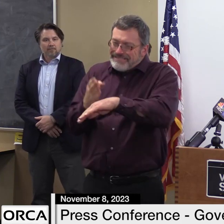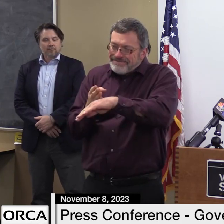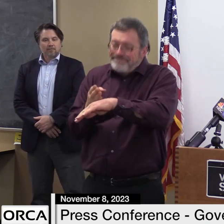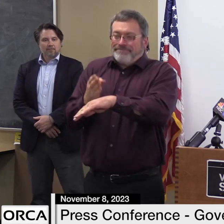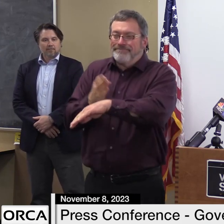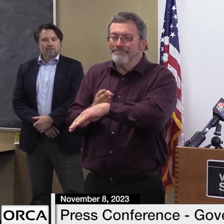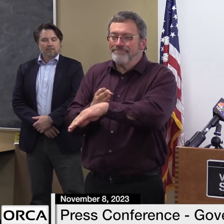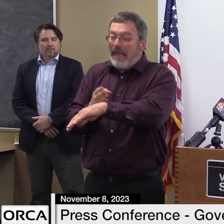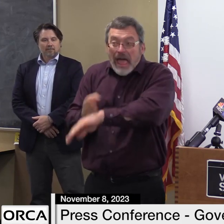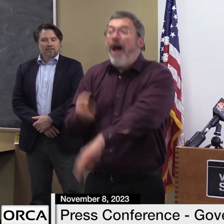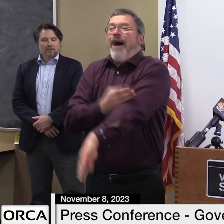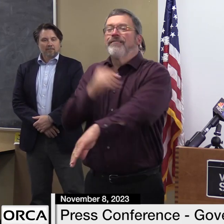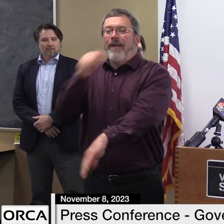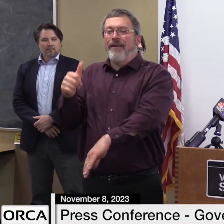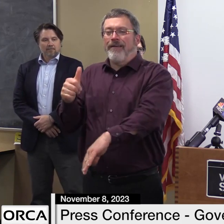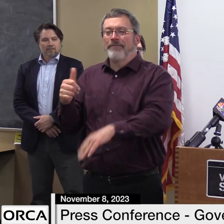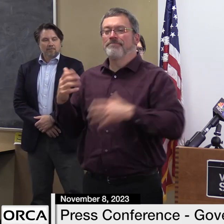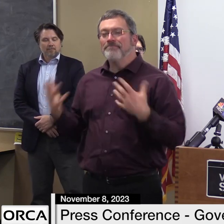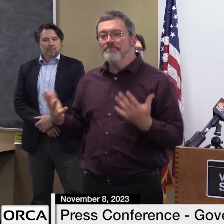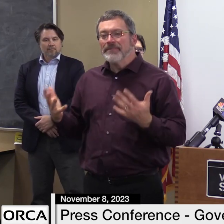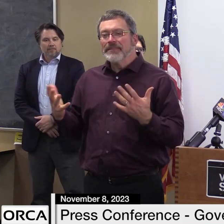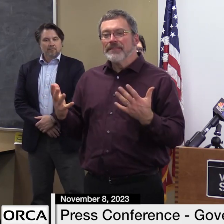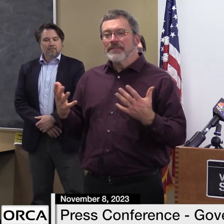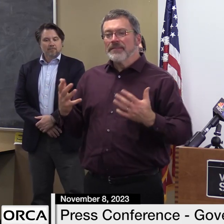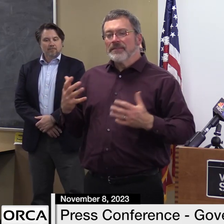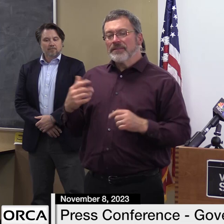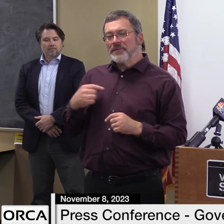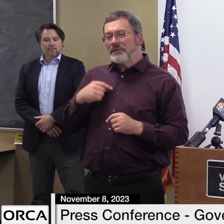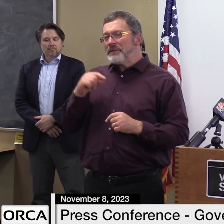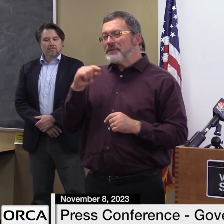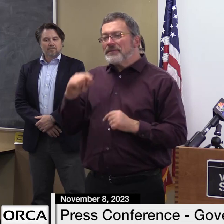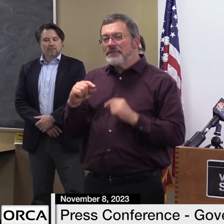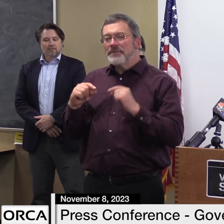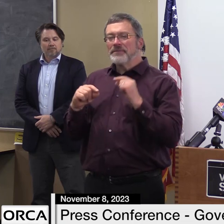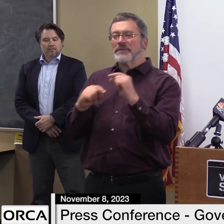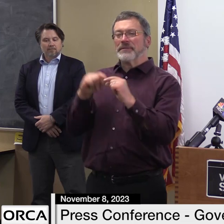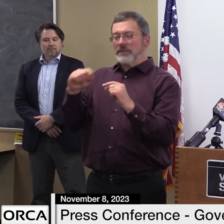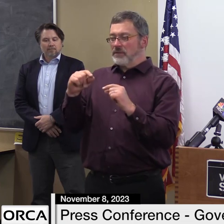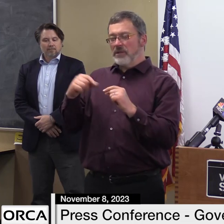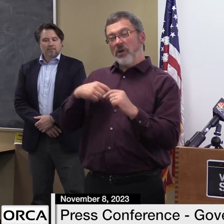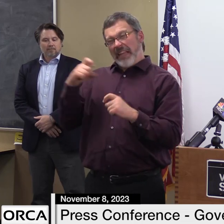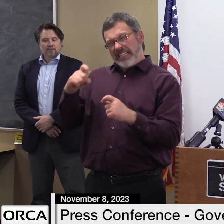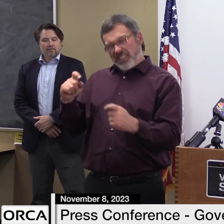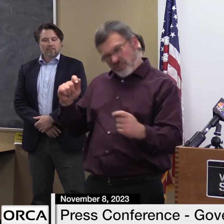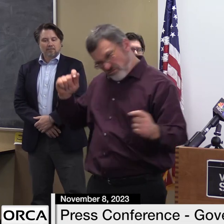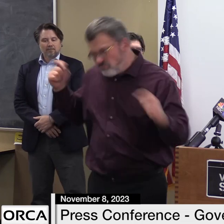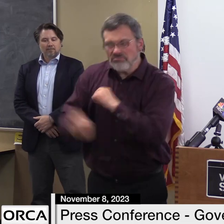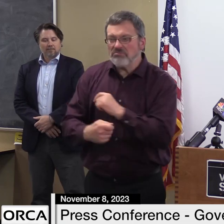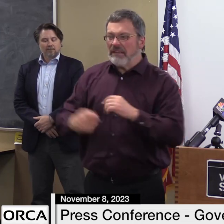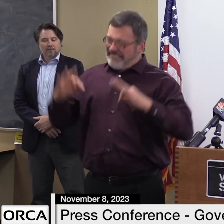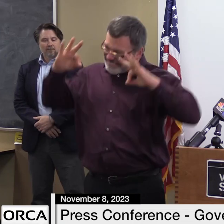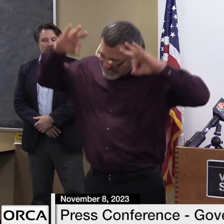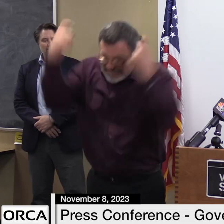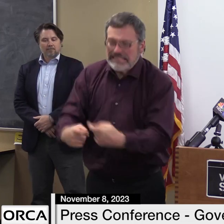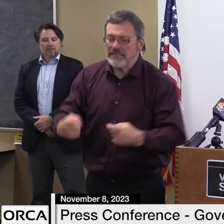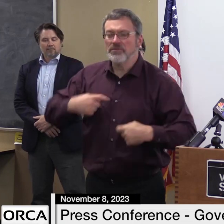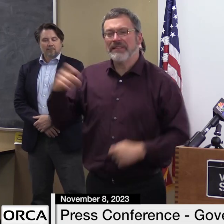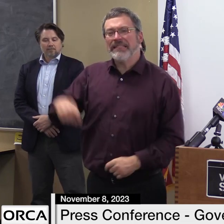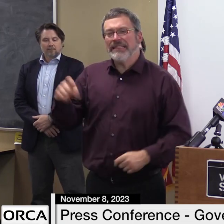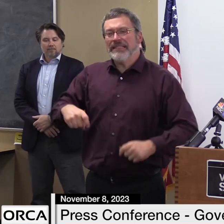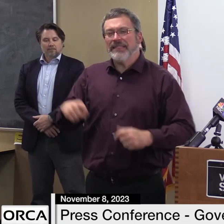edges. If we're serious about fixing the housing crisis, we need to totally rethink our